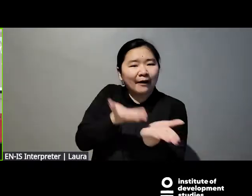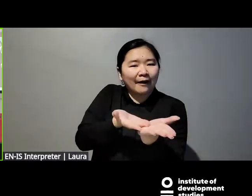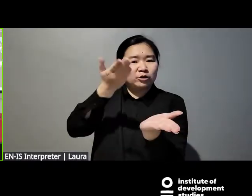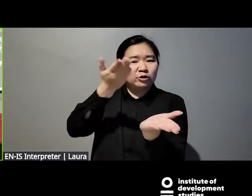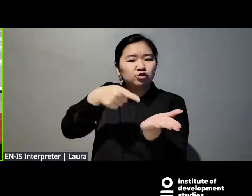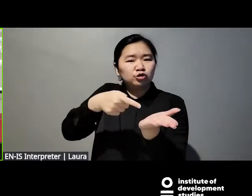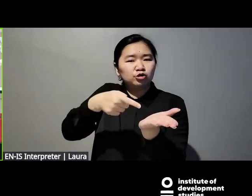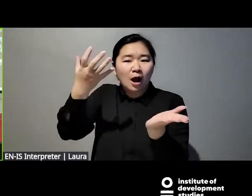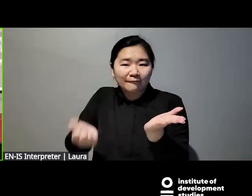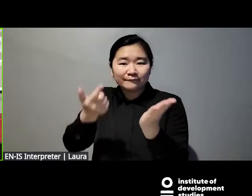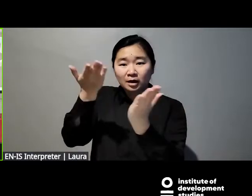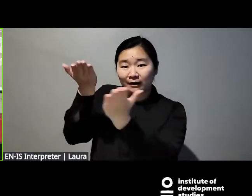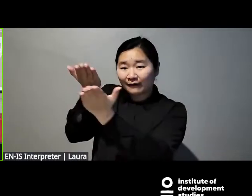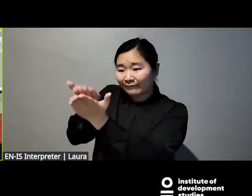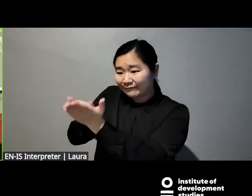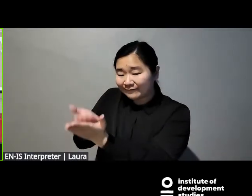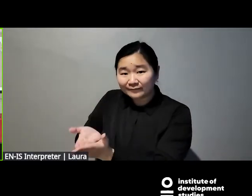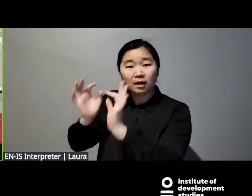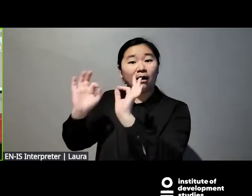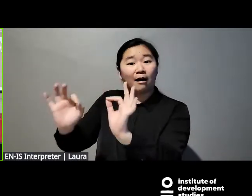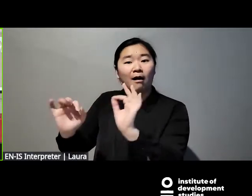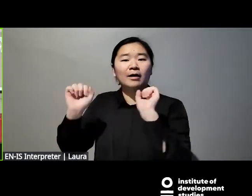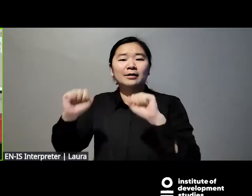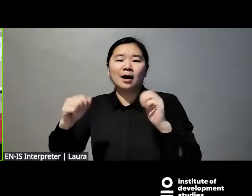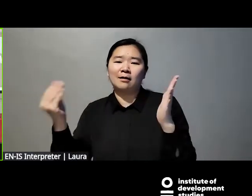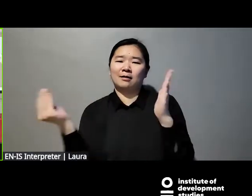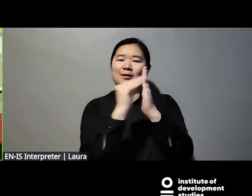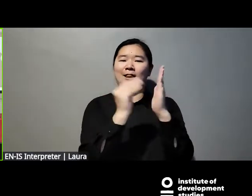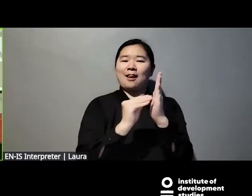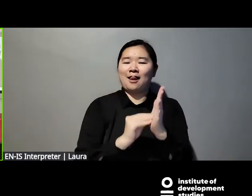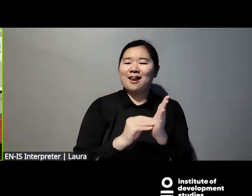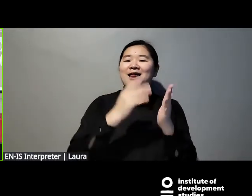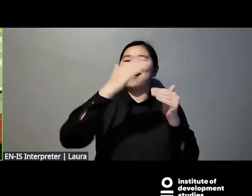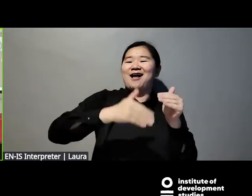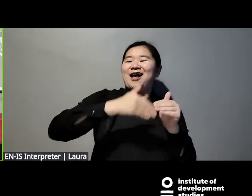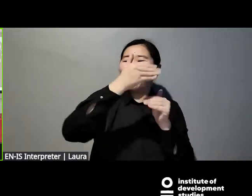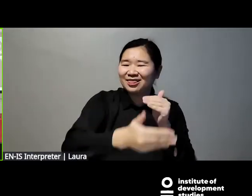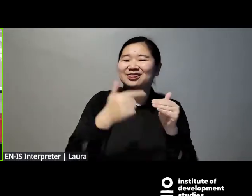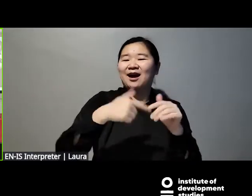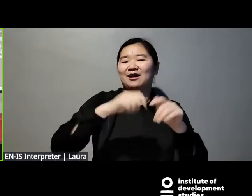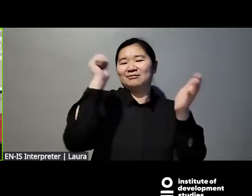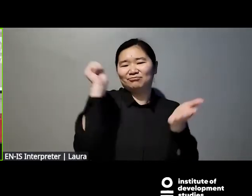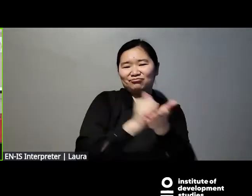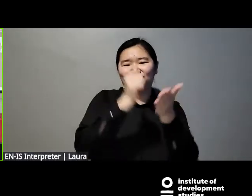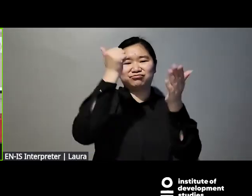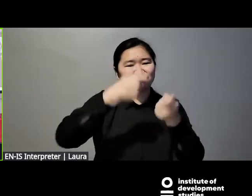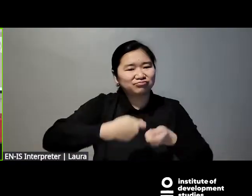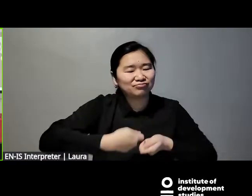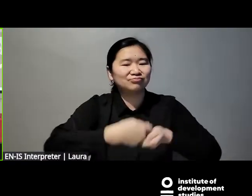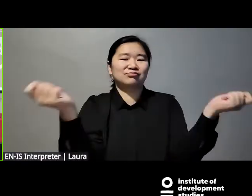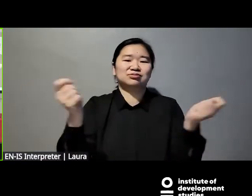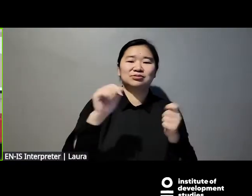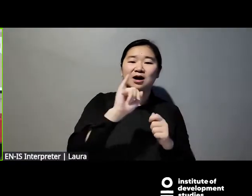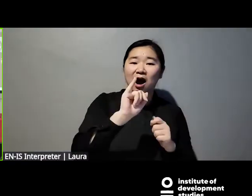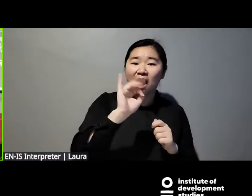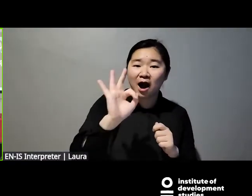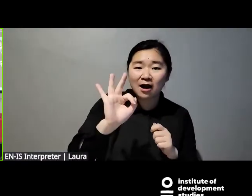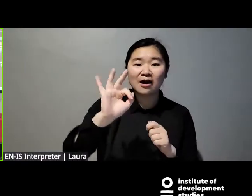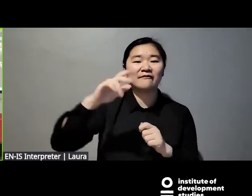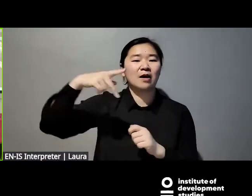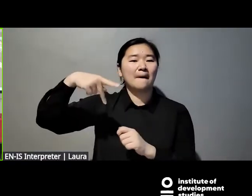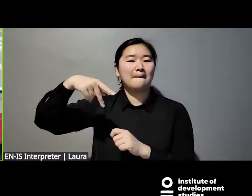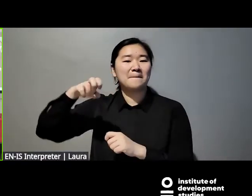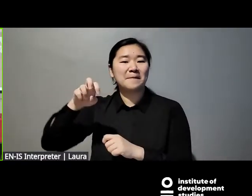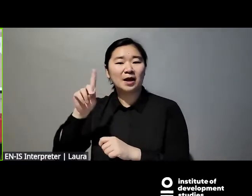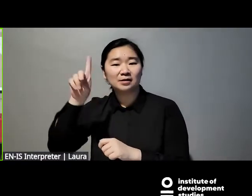it's not just a record of what's been achieved, but it's also looking at what's going to come next. So with this framing in mind, I thought I'd just introduce to you